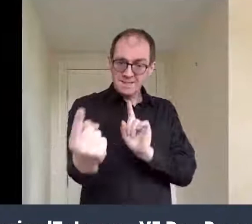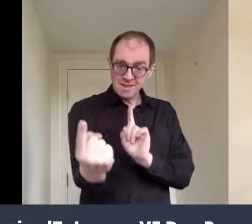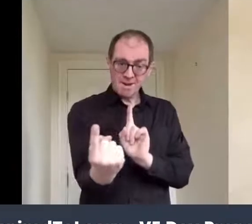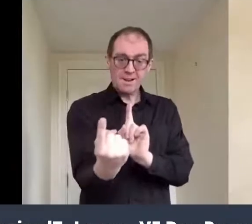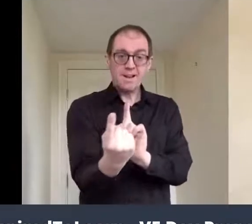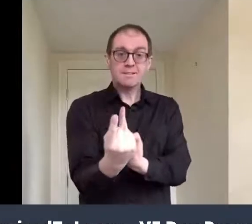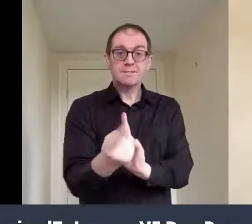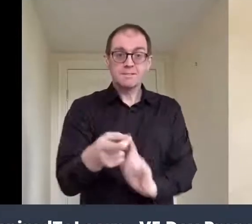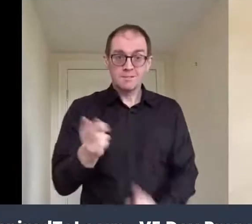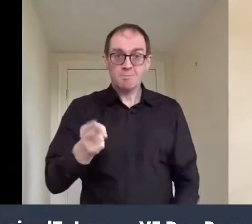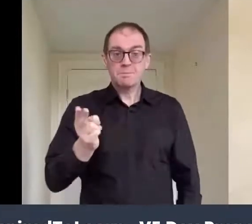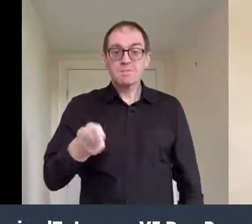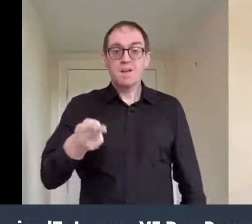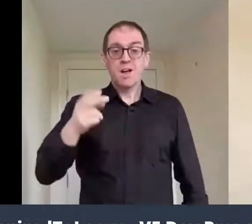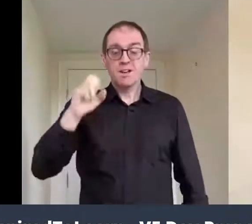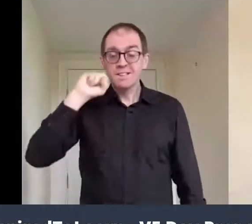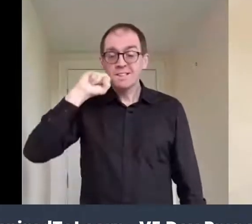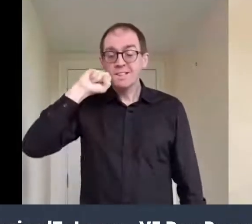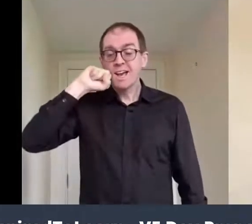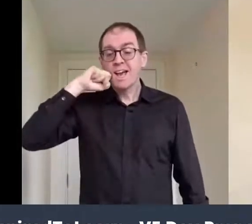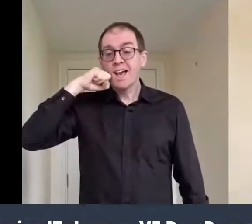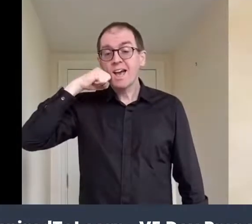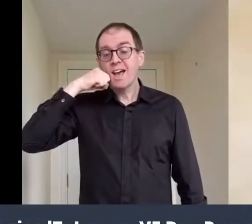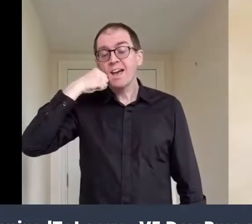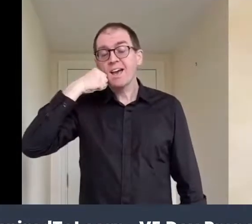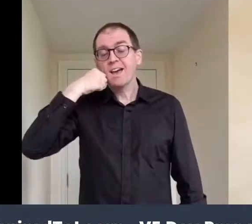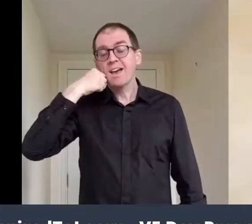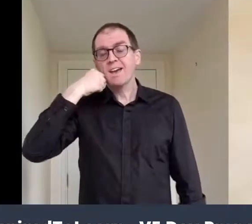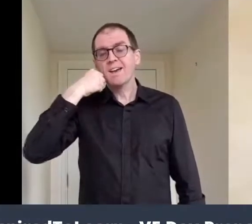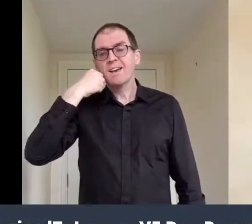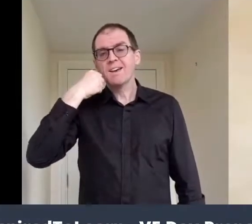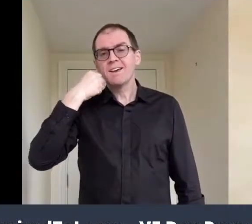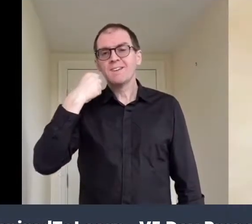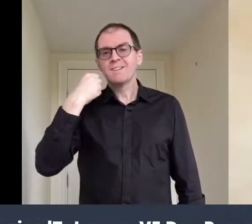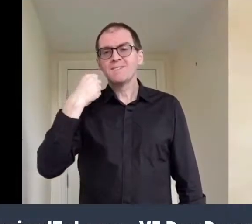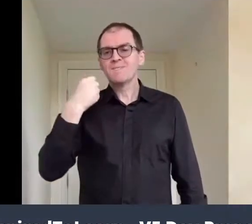we'll meet again some sunny